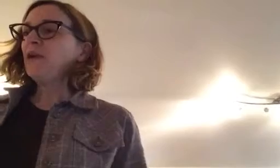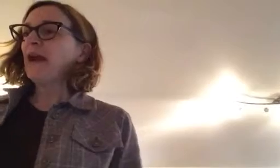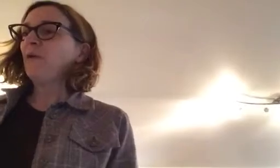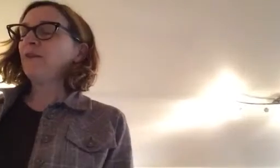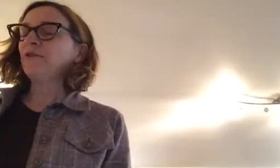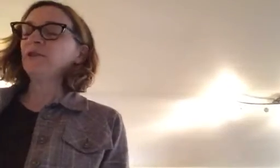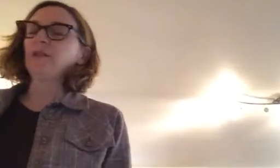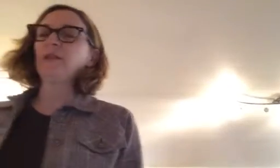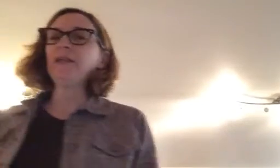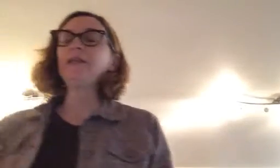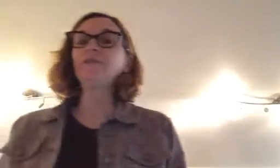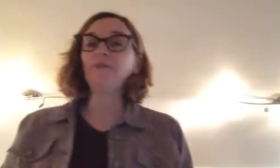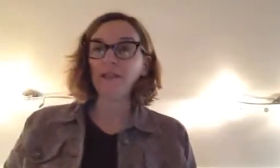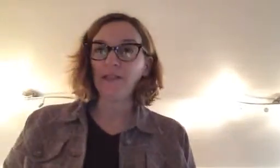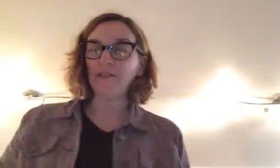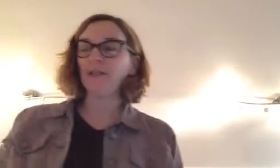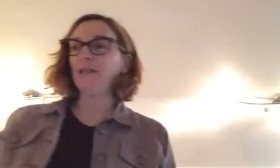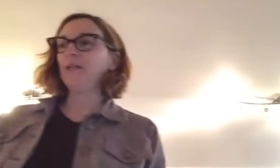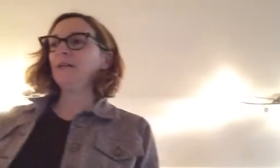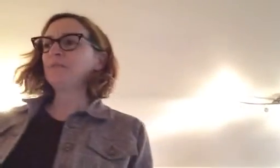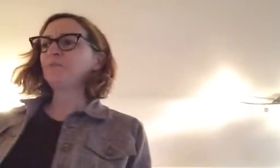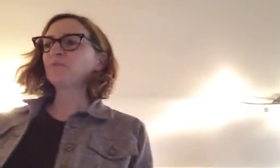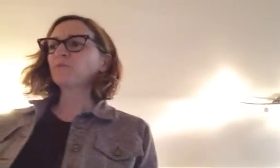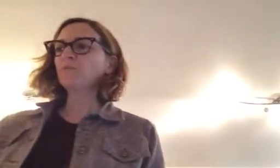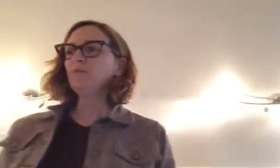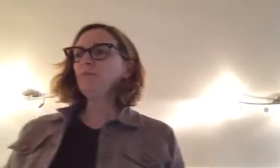Humbert, however, is defeated.